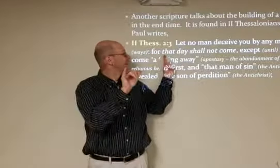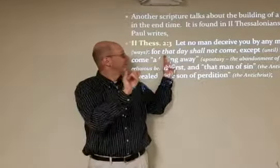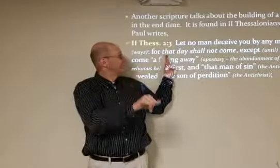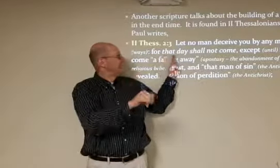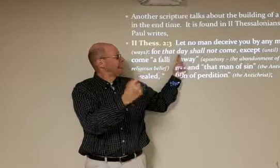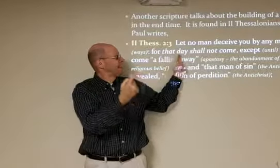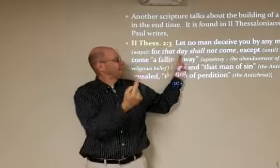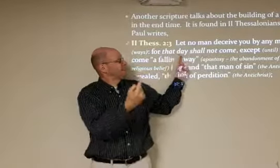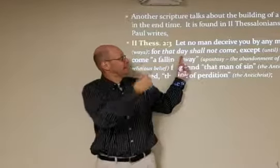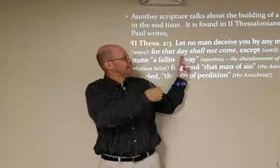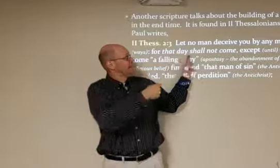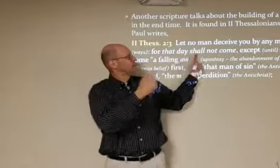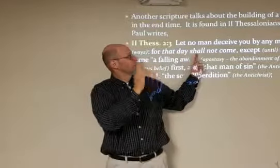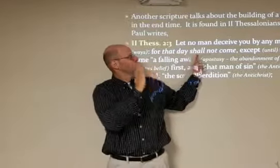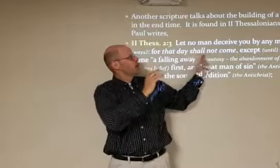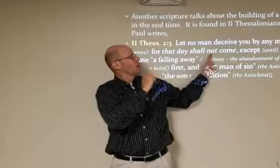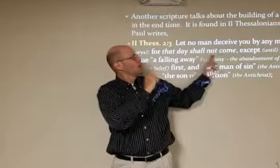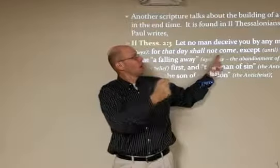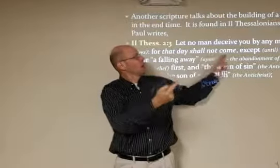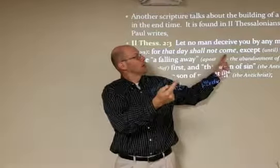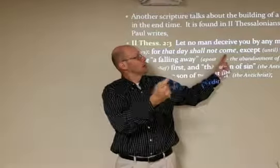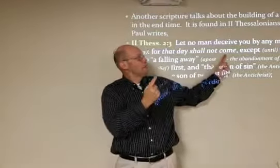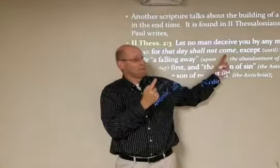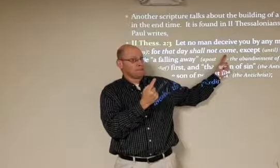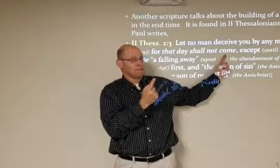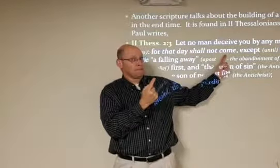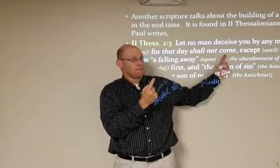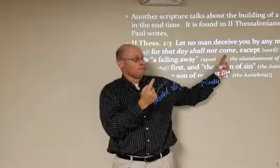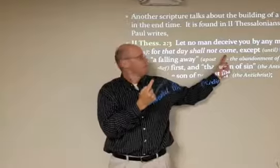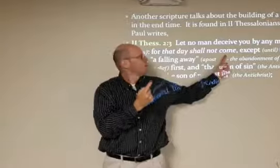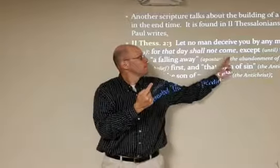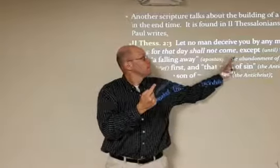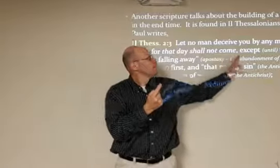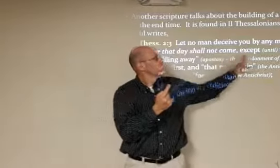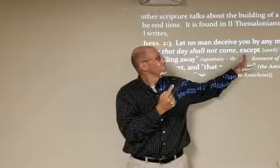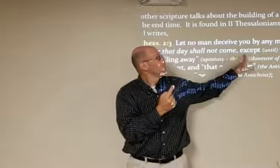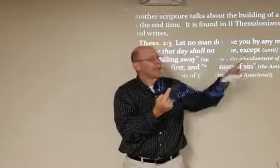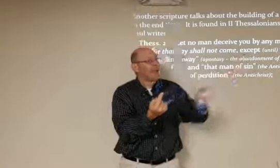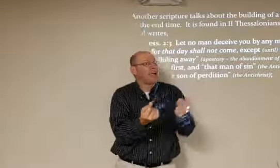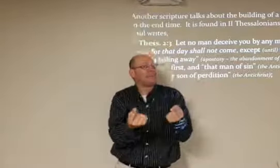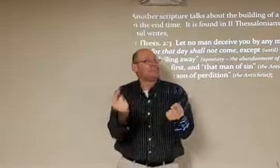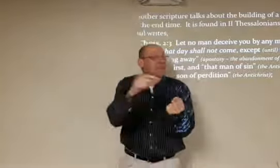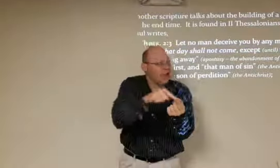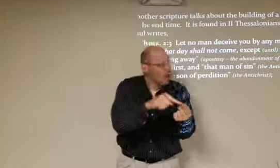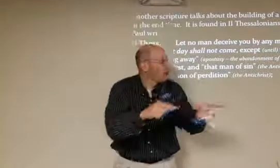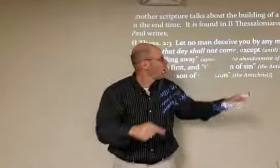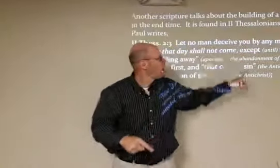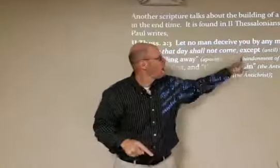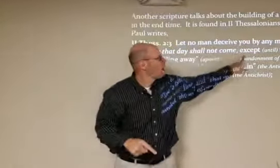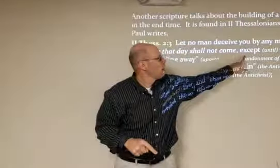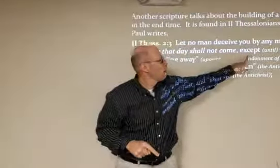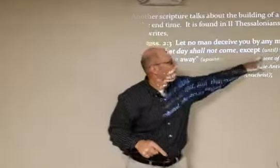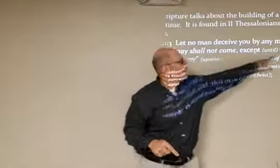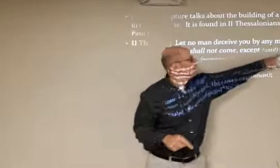Continuing scripture. "For that day shall not come except," or the word